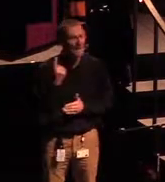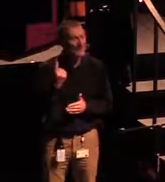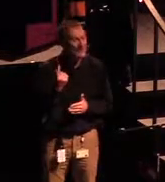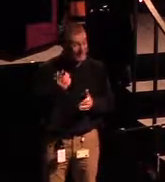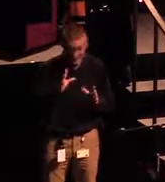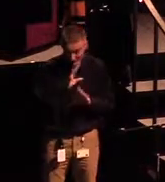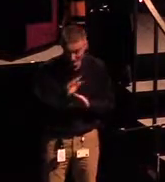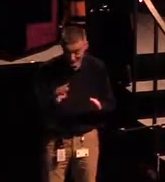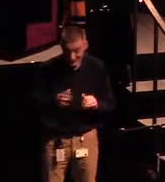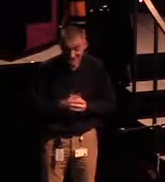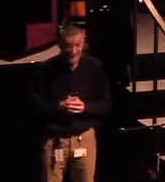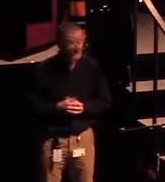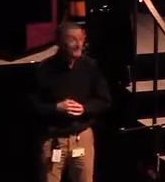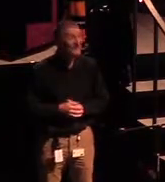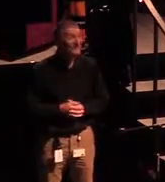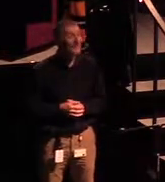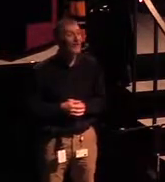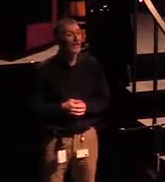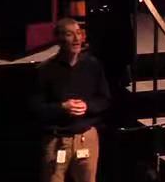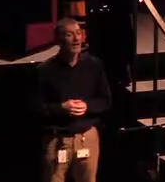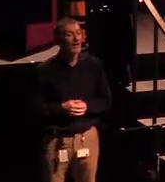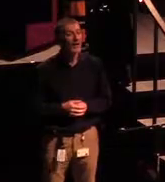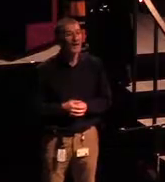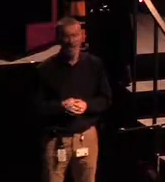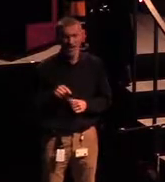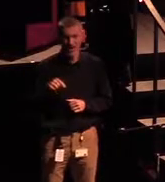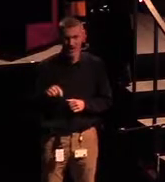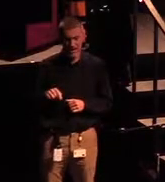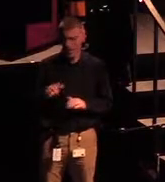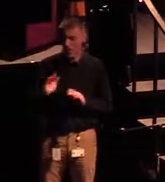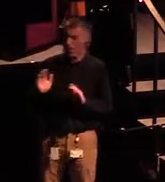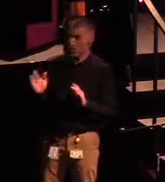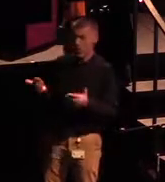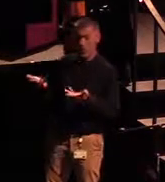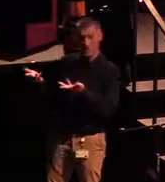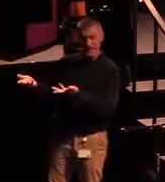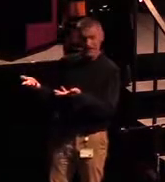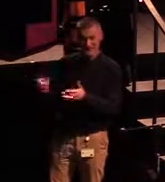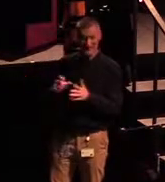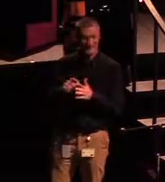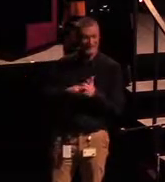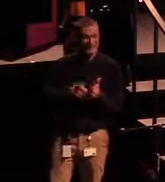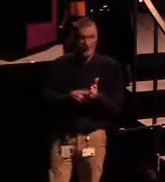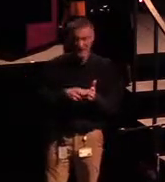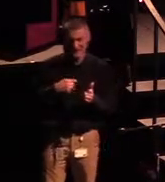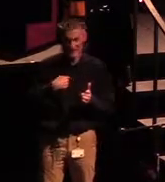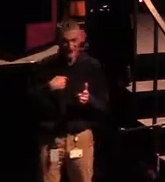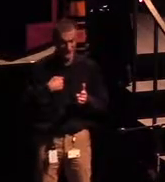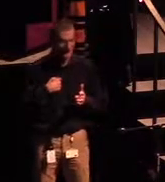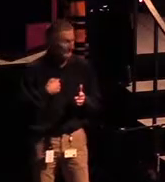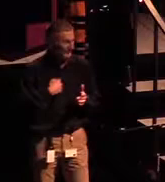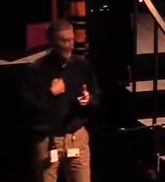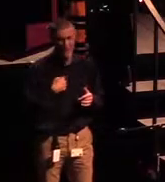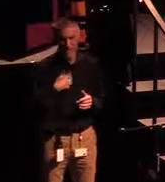will be. We'll see. Anyway, after the fantastic stand-up warm-up act we've got from Darren, mine's going to be the warm-down.